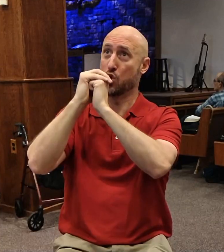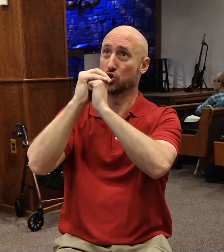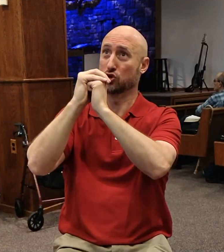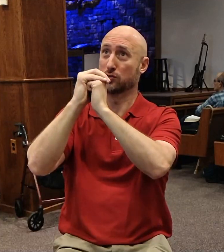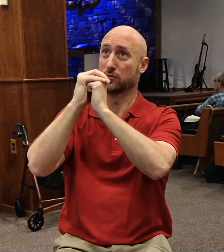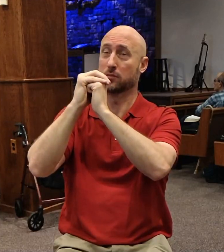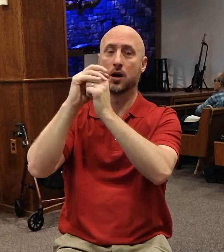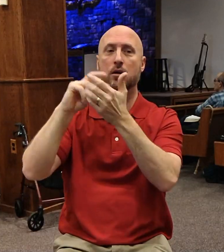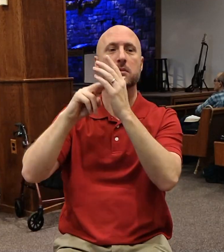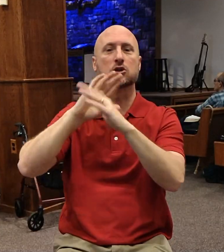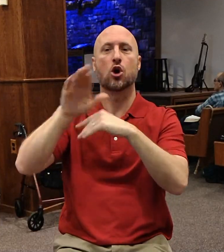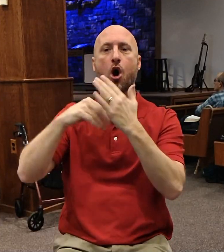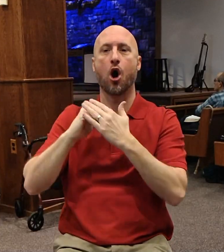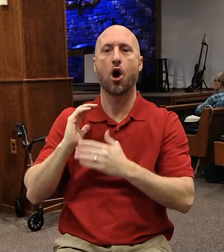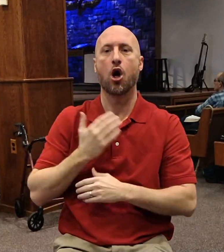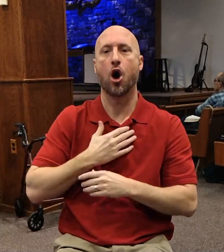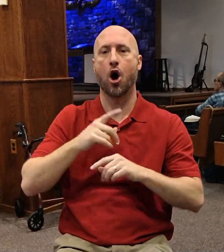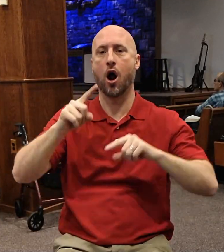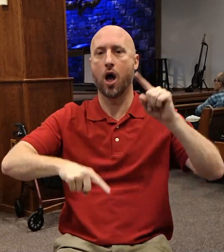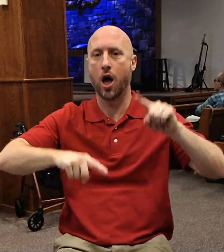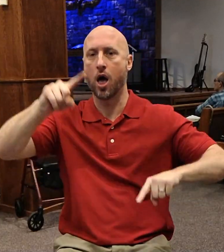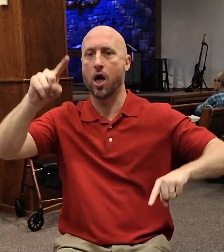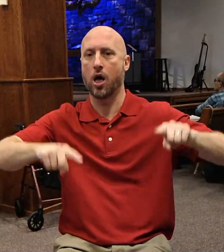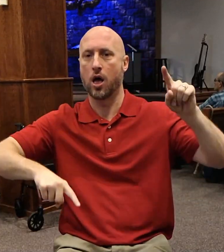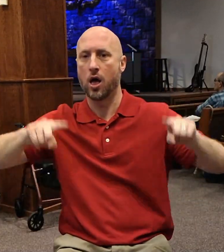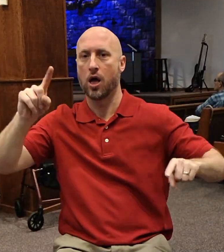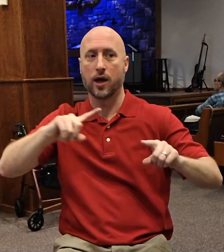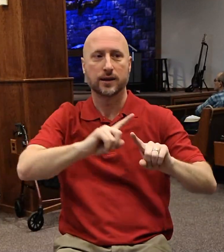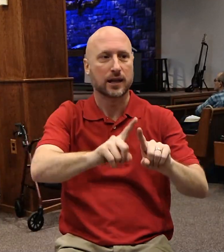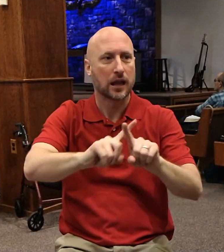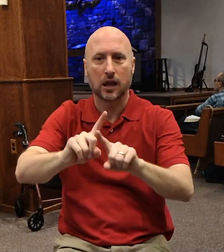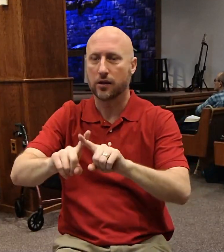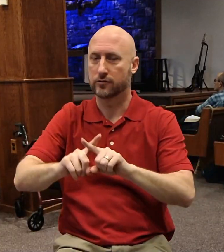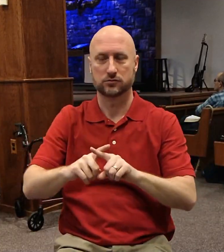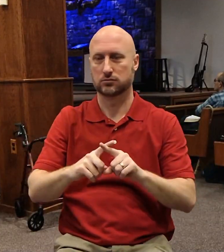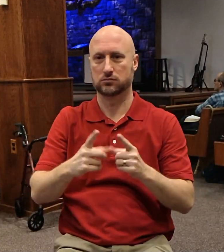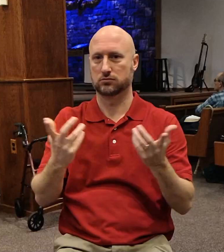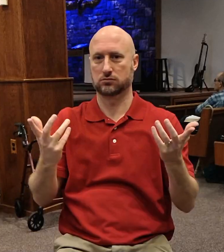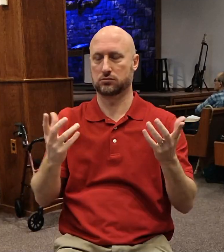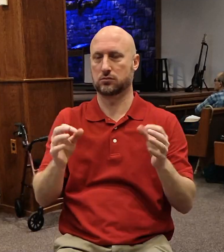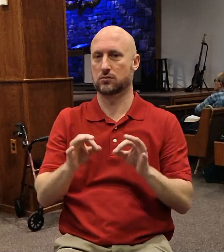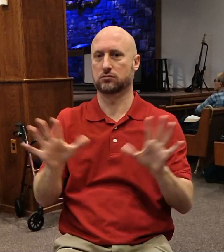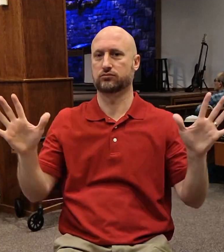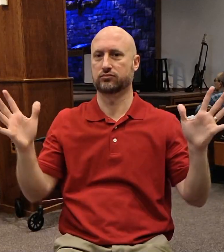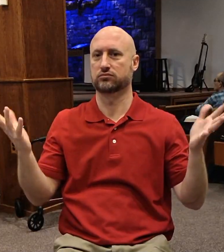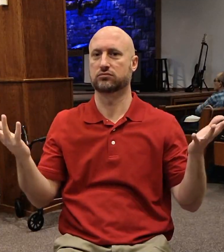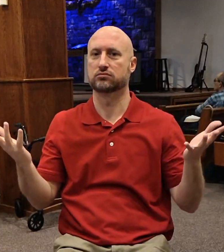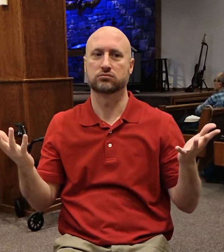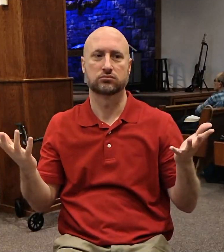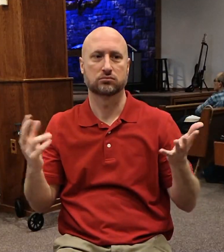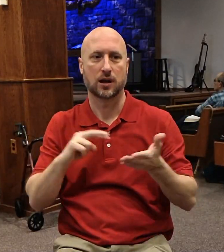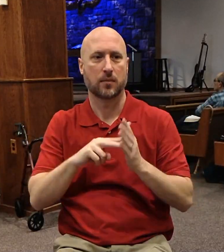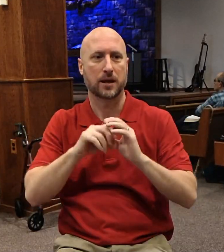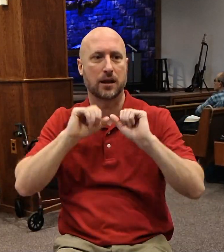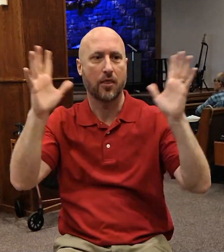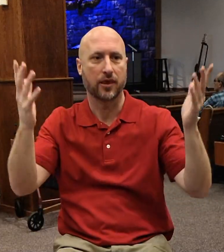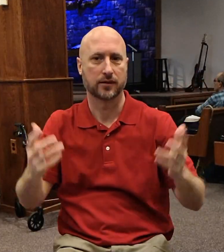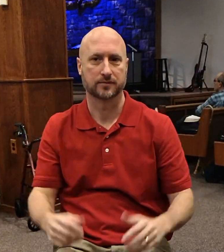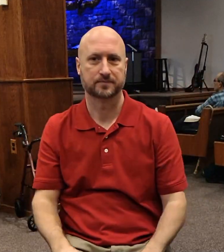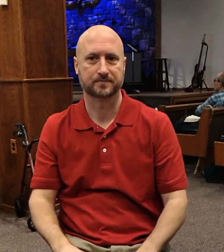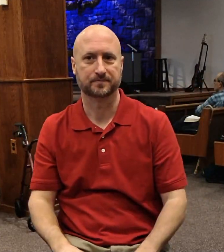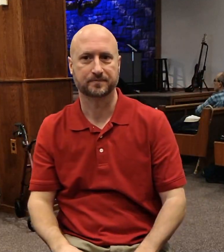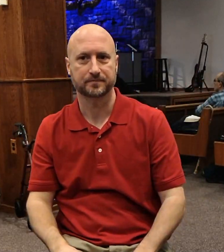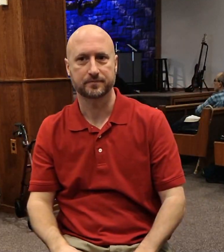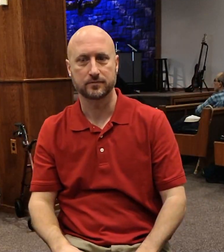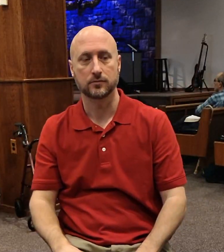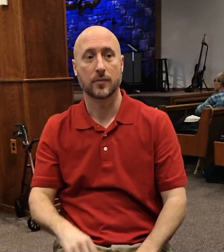And we need to love one another that way. If you have a problem with someone of a different race,